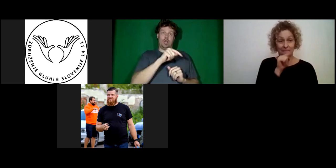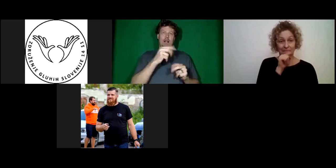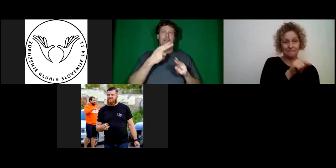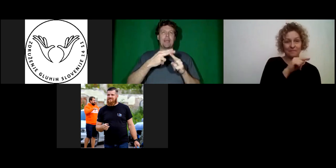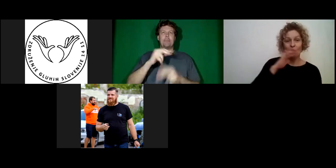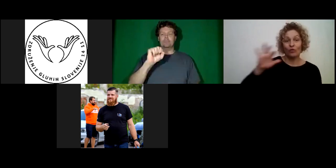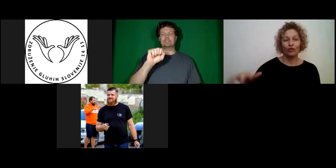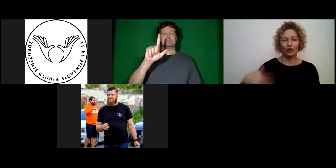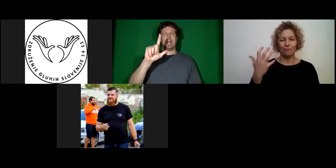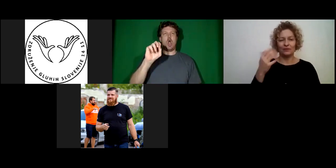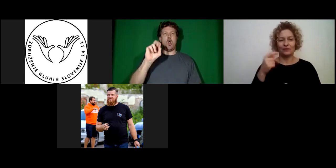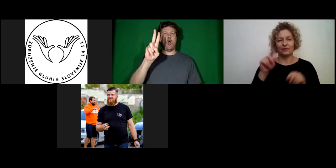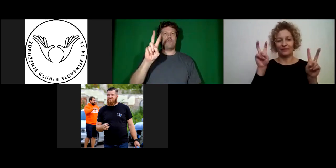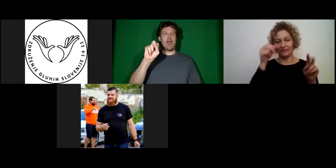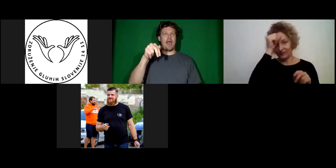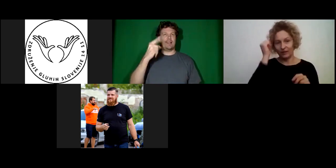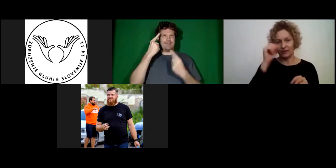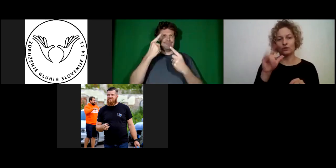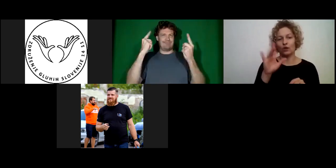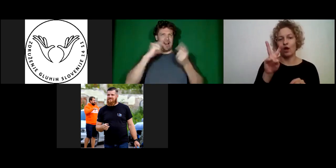mention a few highlights.